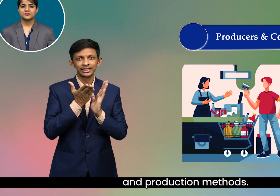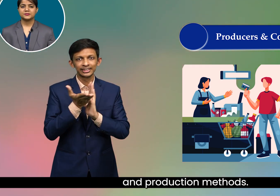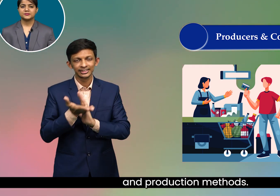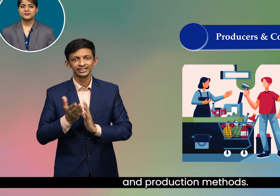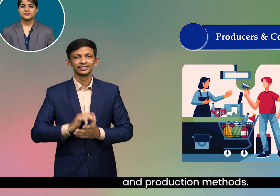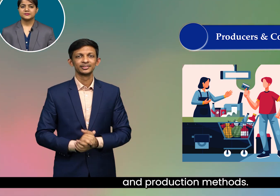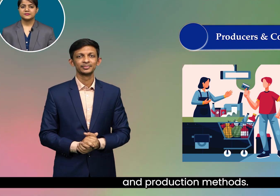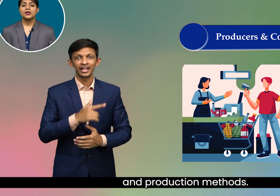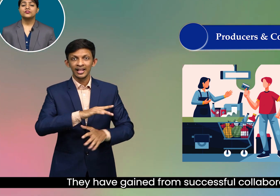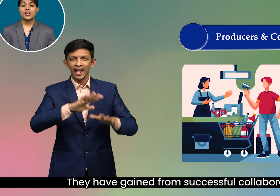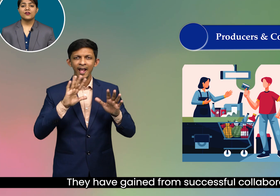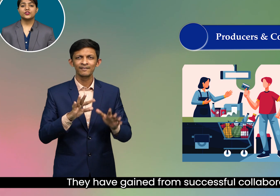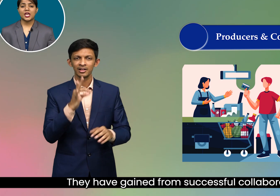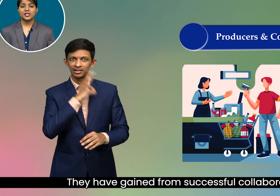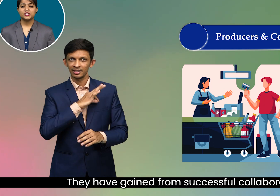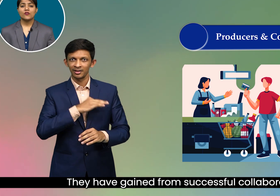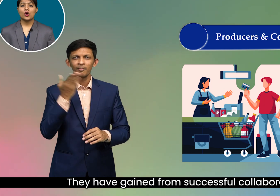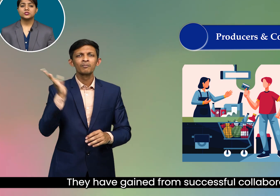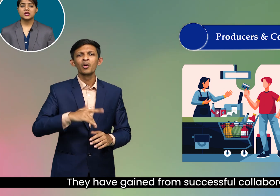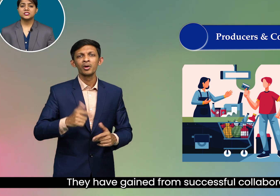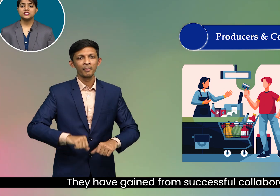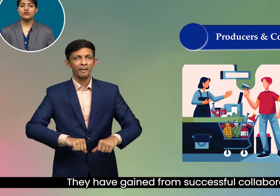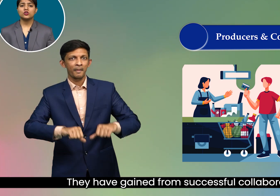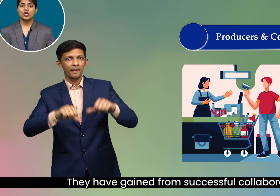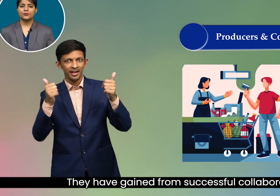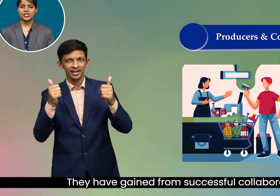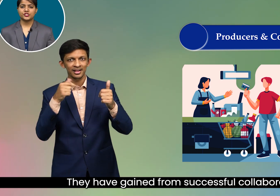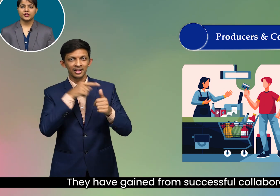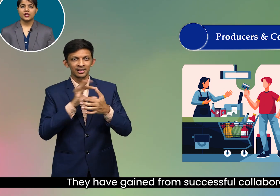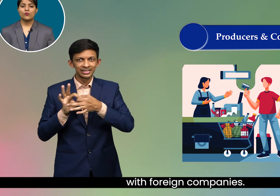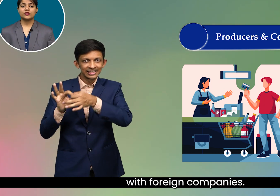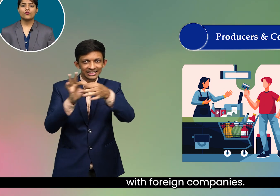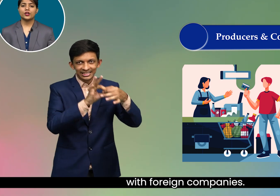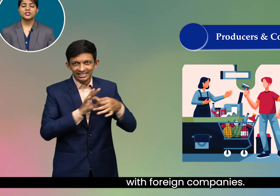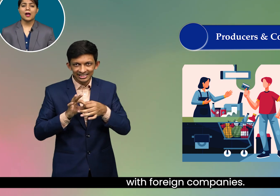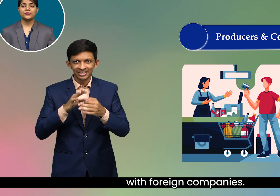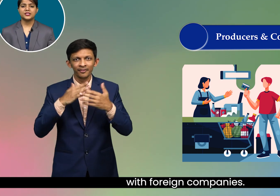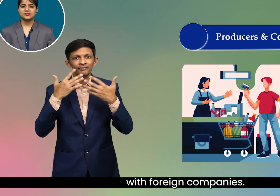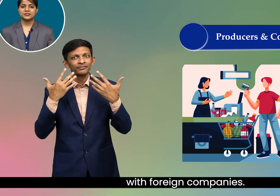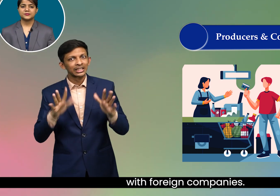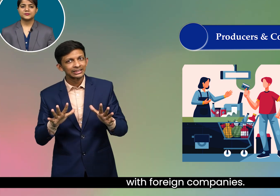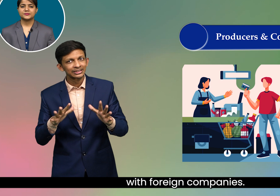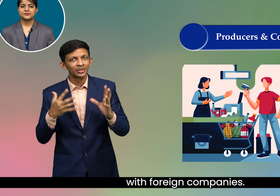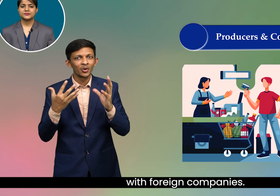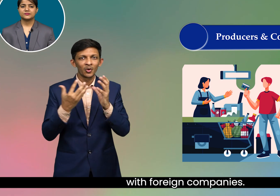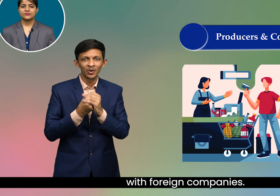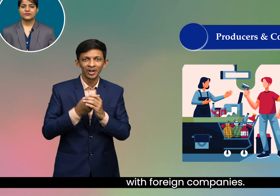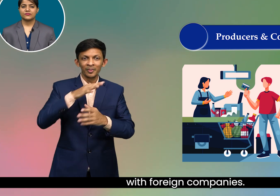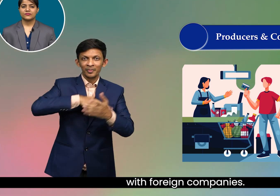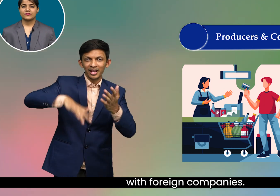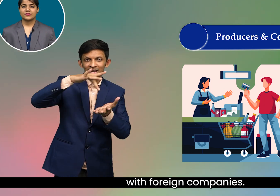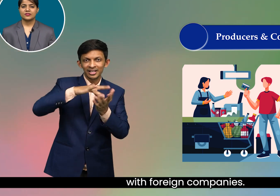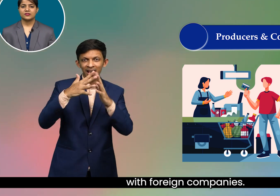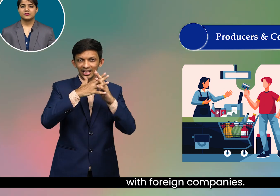methods. They have gained from successful collaboration with foreign companies.